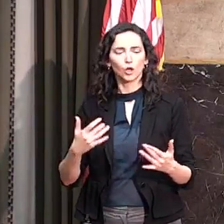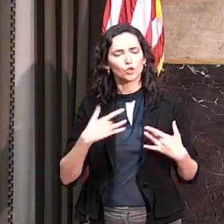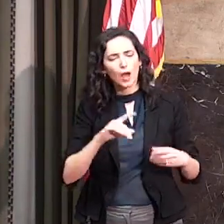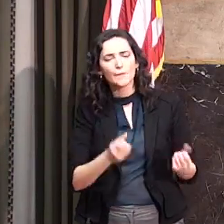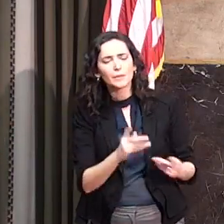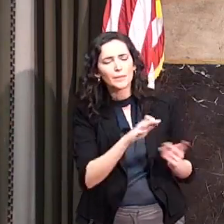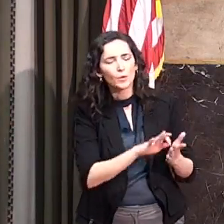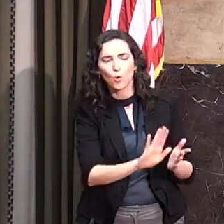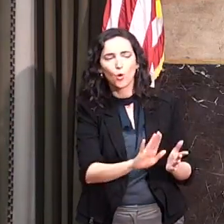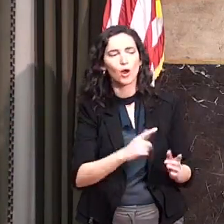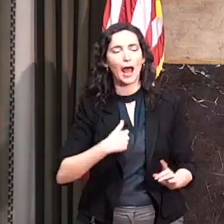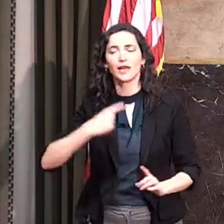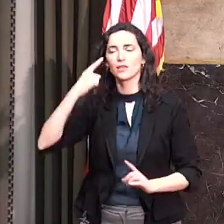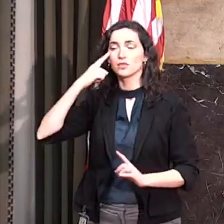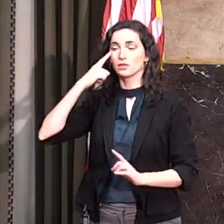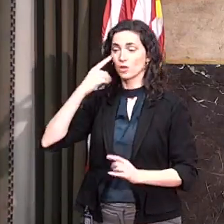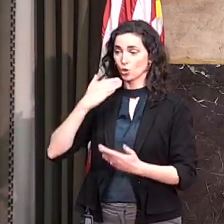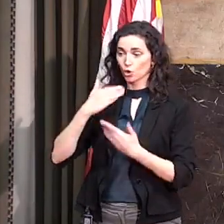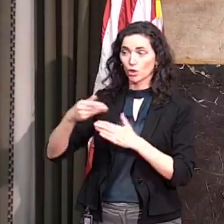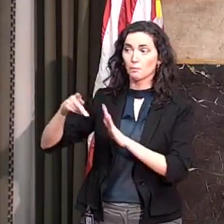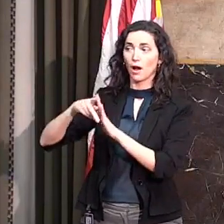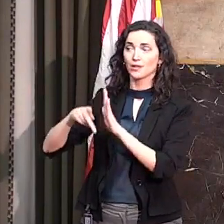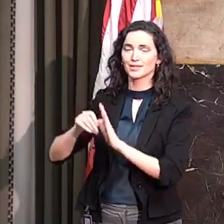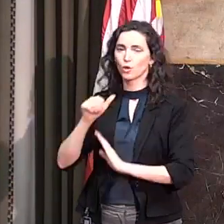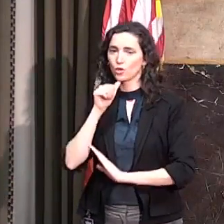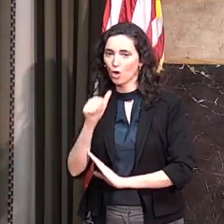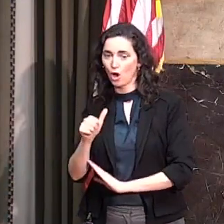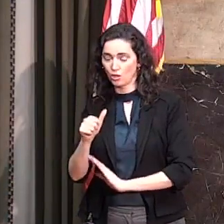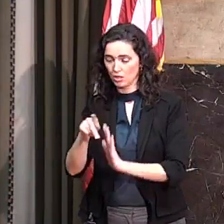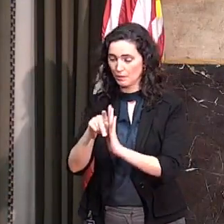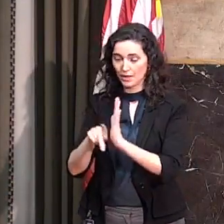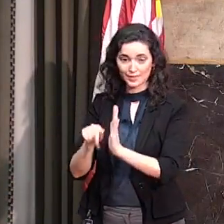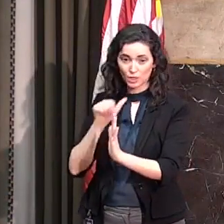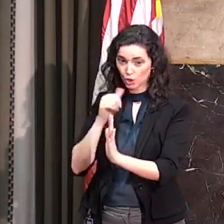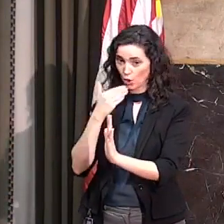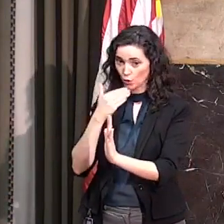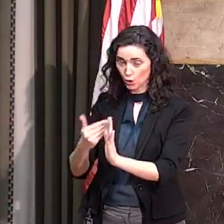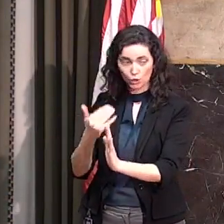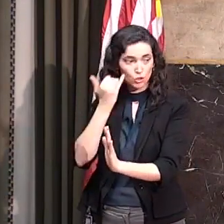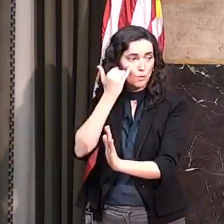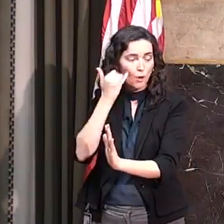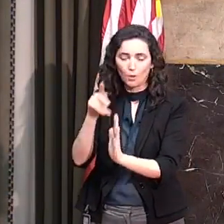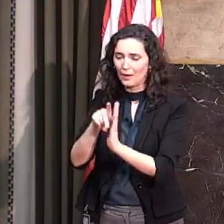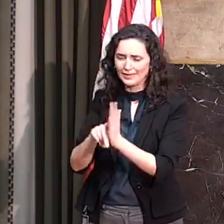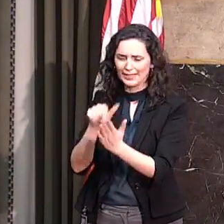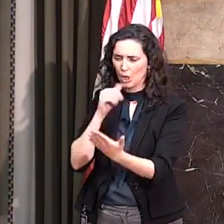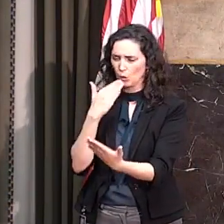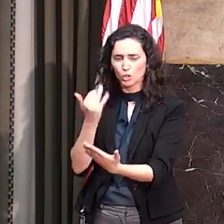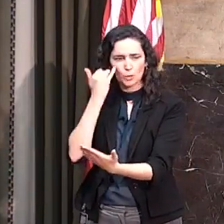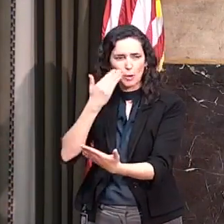if the answer is no, do I think the policy that is contained in the bill is bad